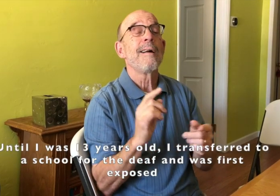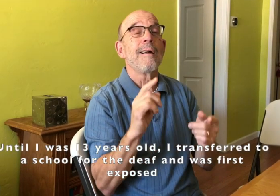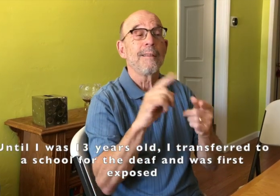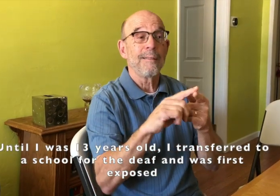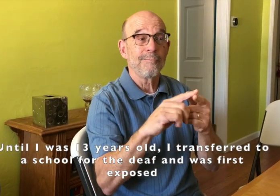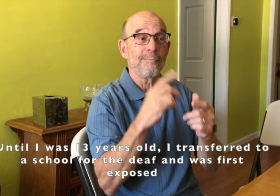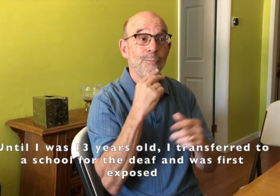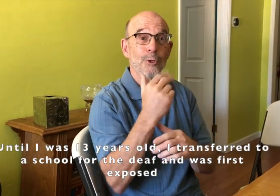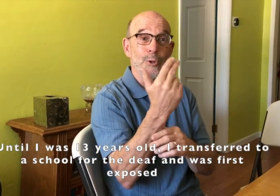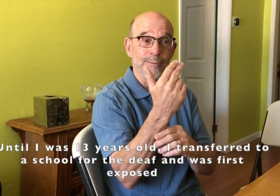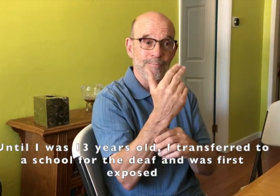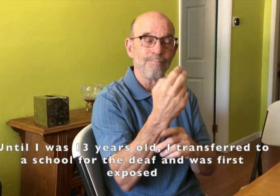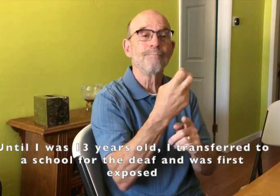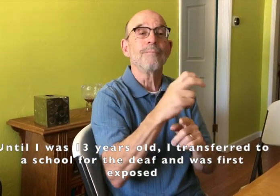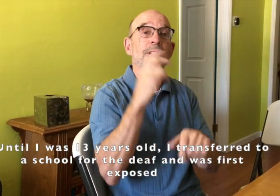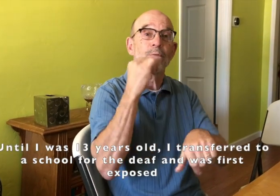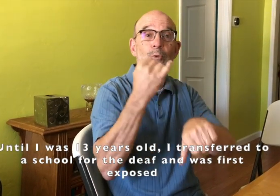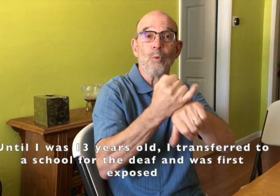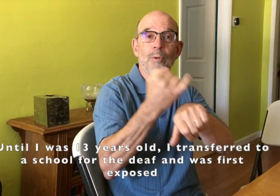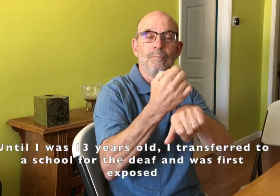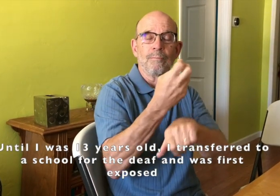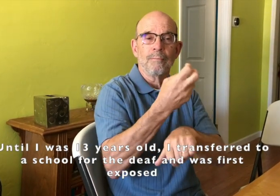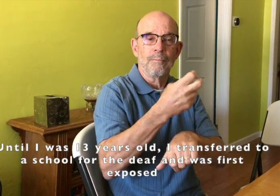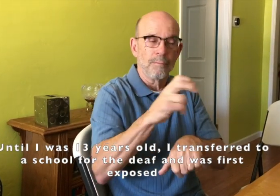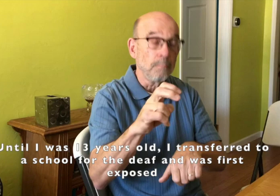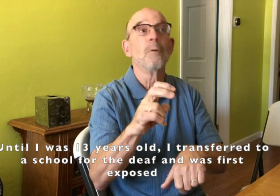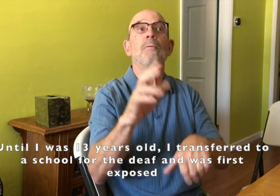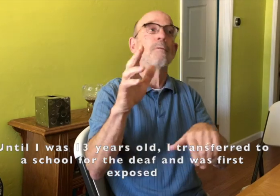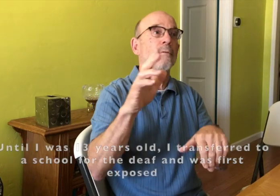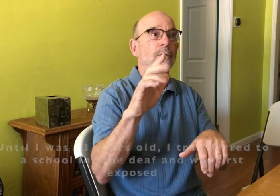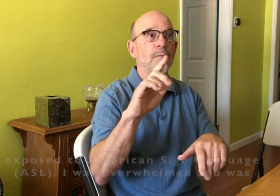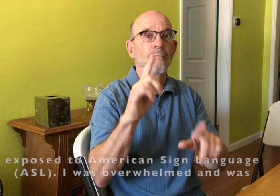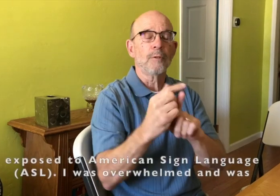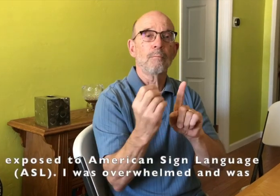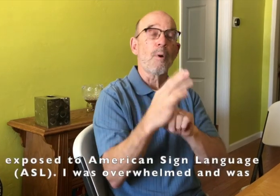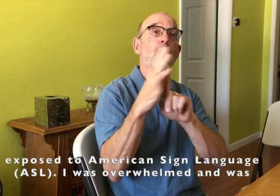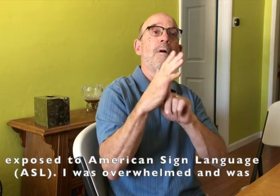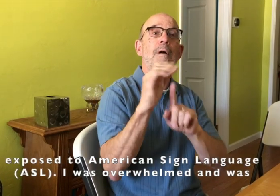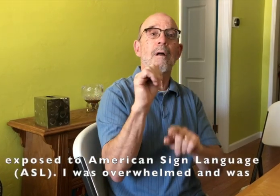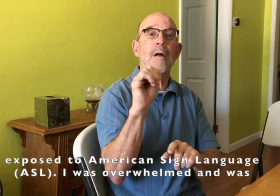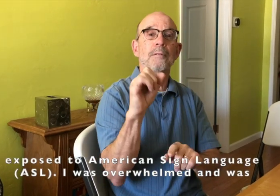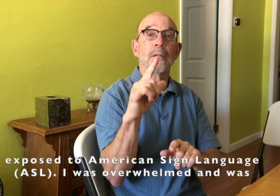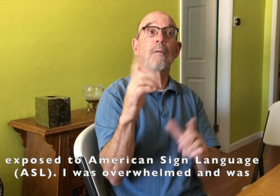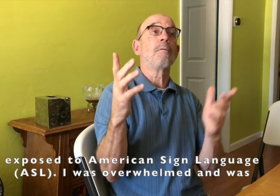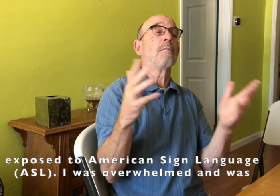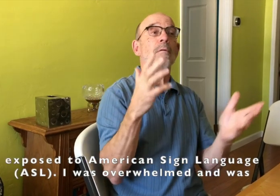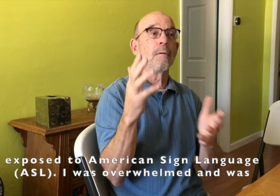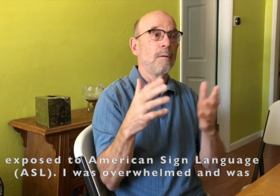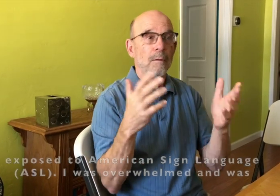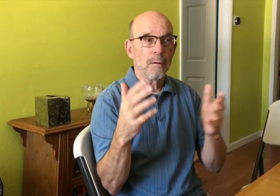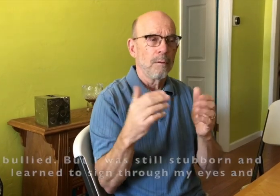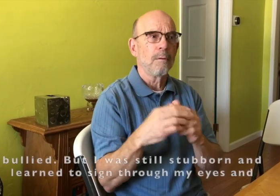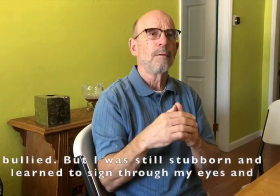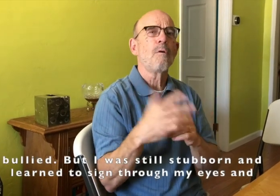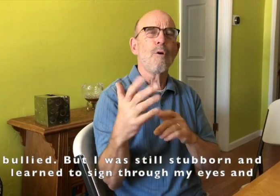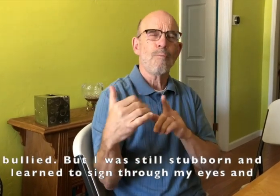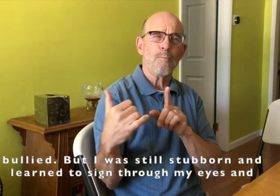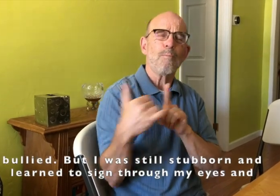Until I was 13 years old, I transferred to a school for the deaf, and I was first exposed to American Sign Language, ASL. I was